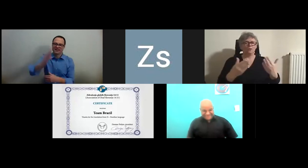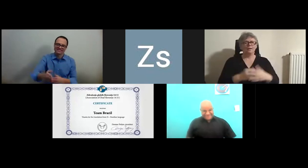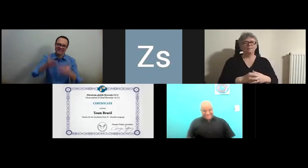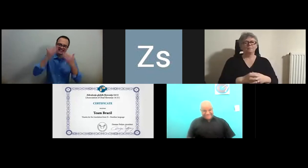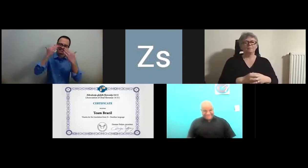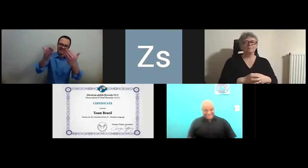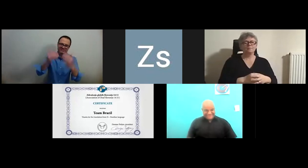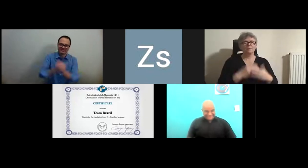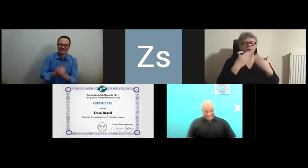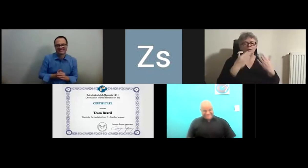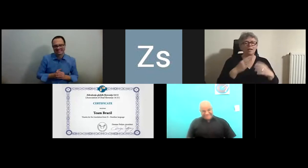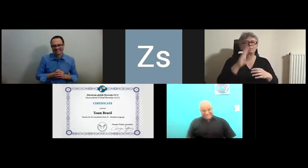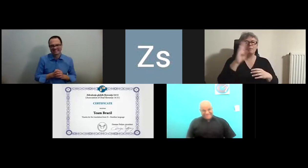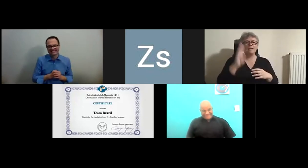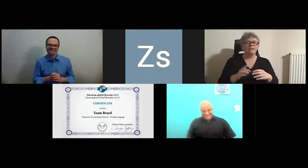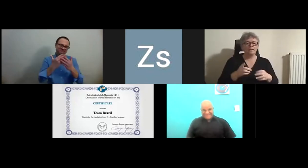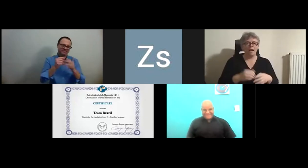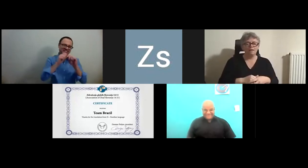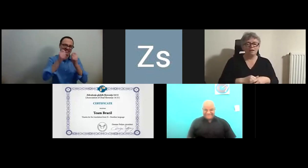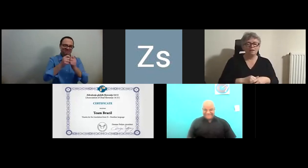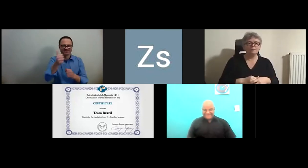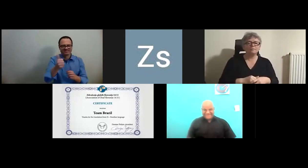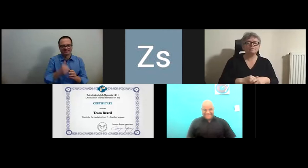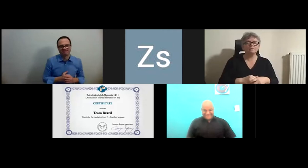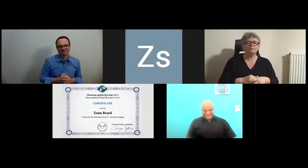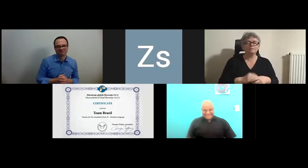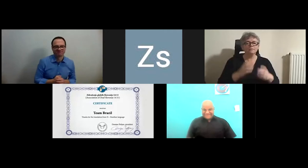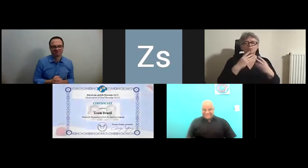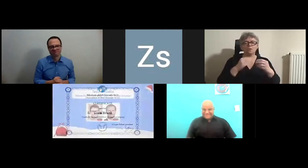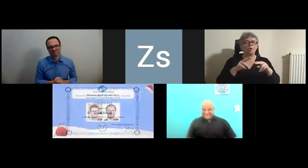conference or something new for the future. This would be great to keep this going.